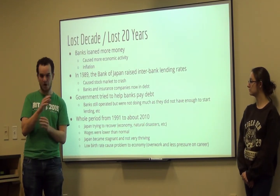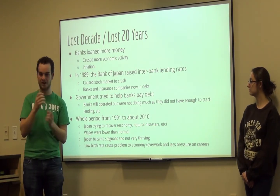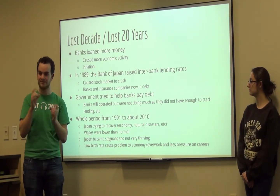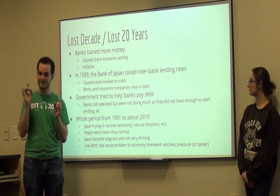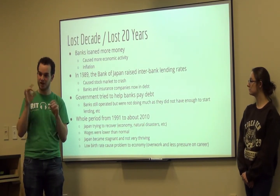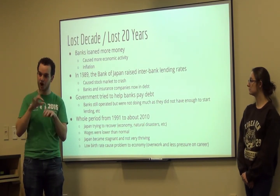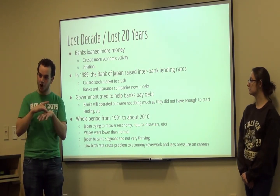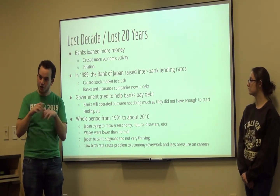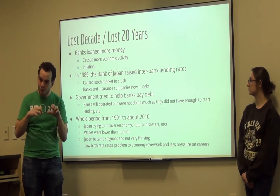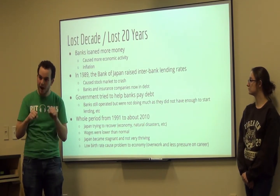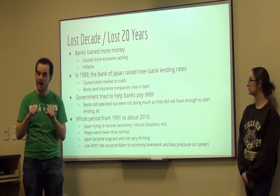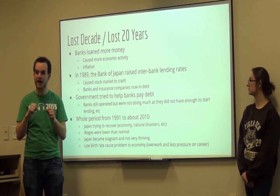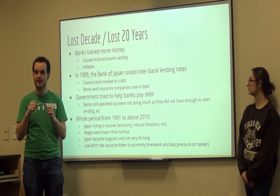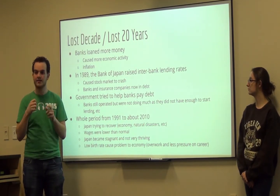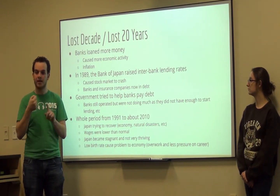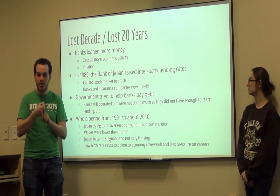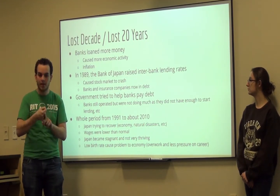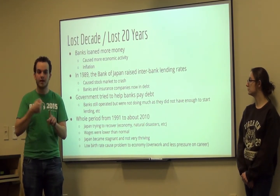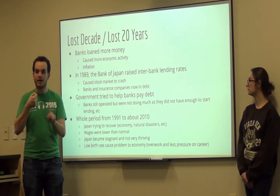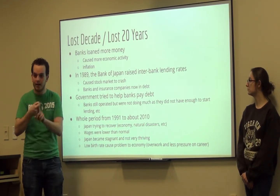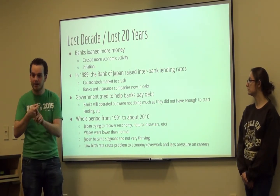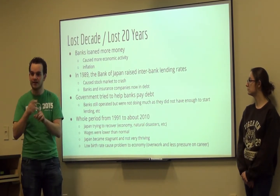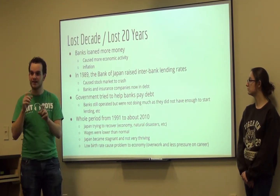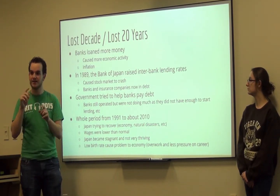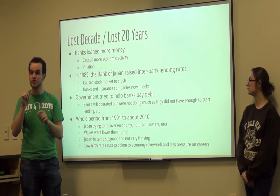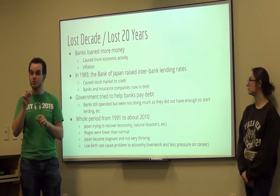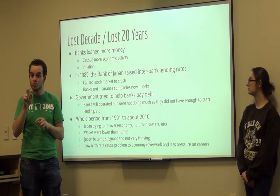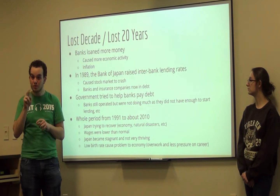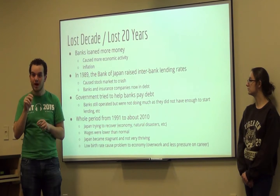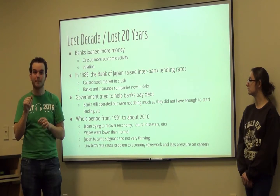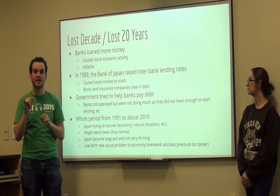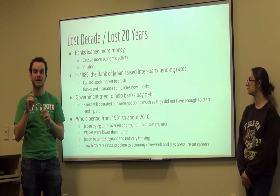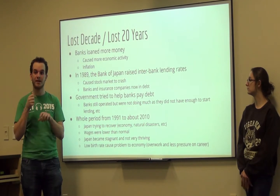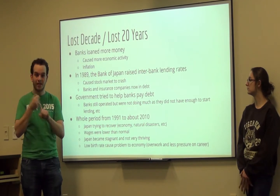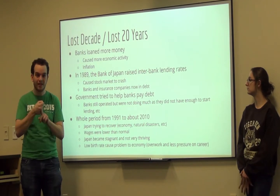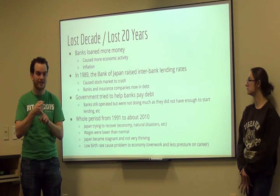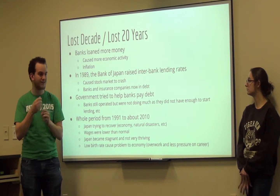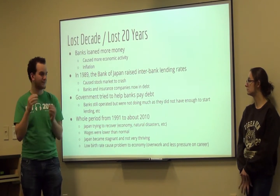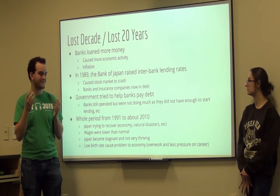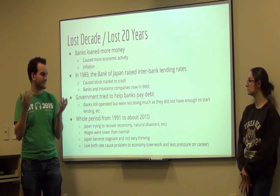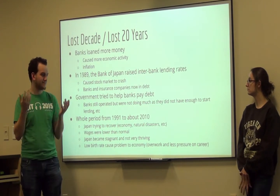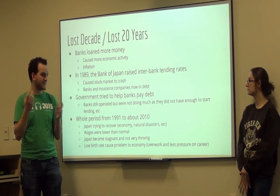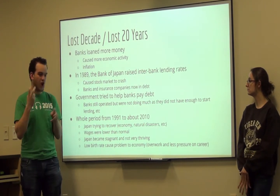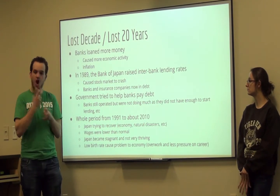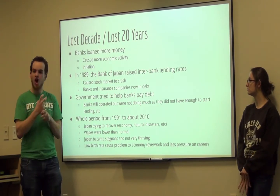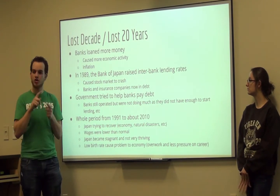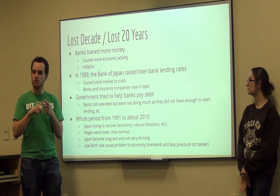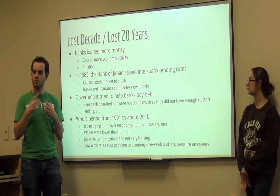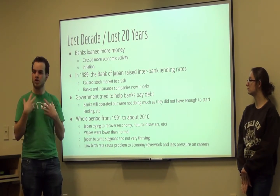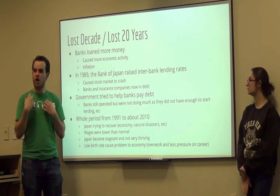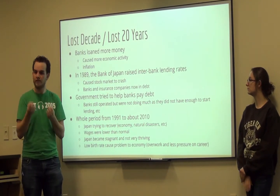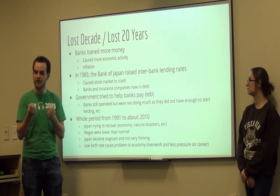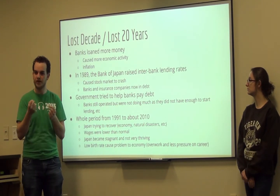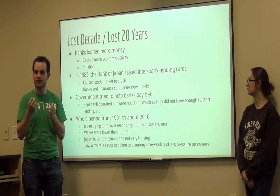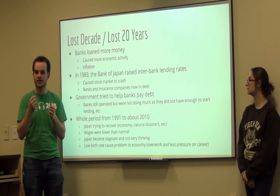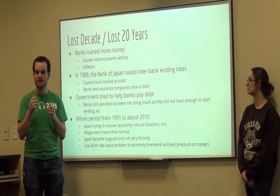Japan was still trying to recover from natural disasters and economic disasters like the earthquake and